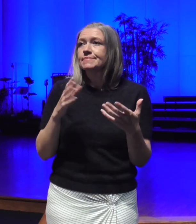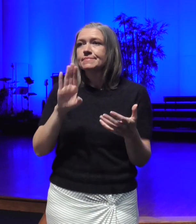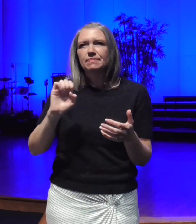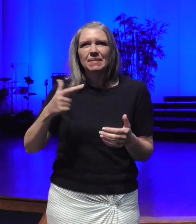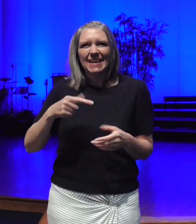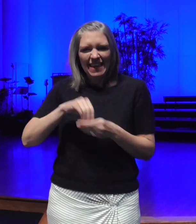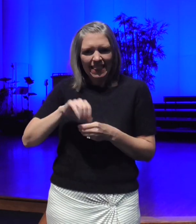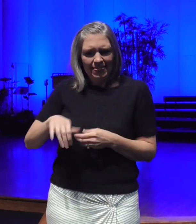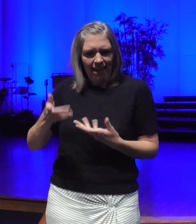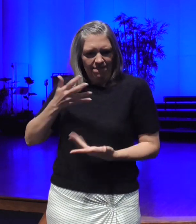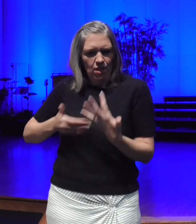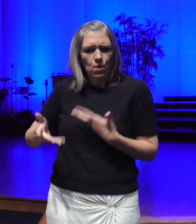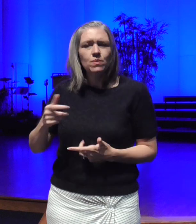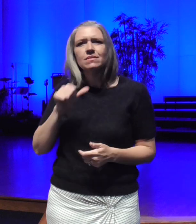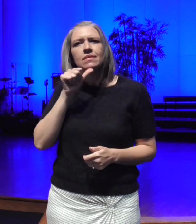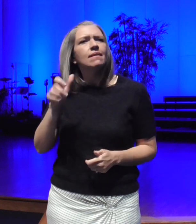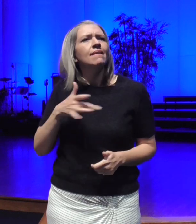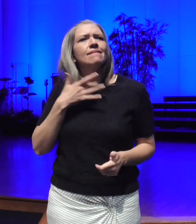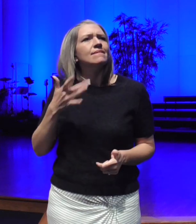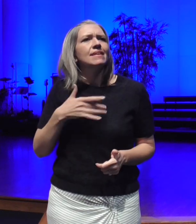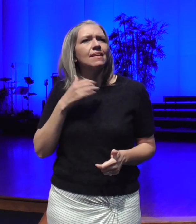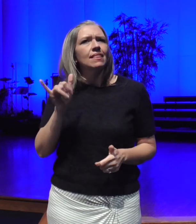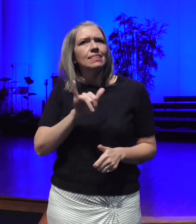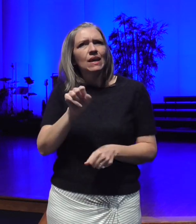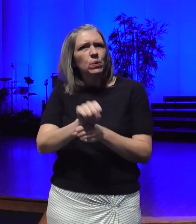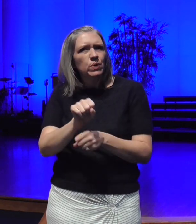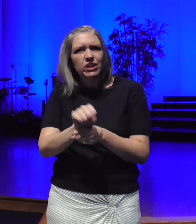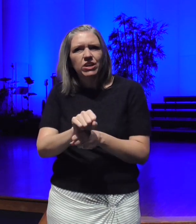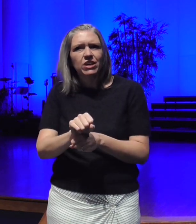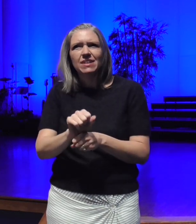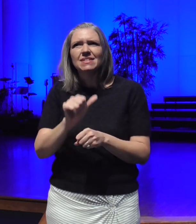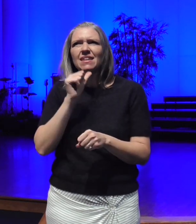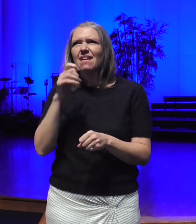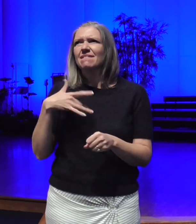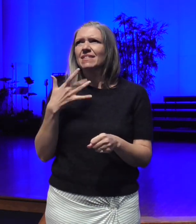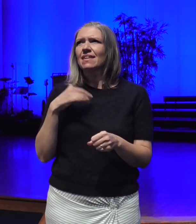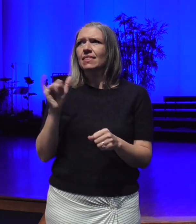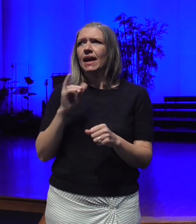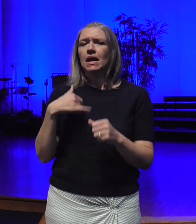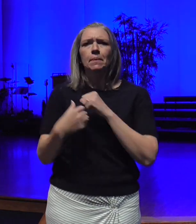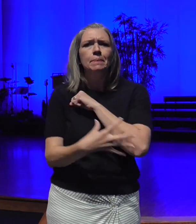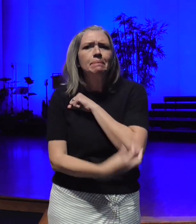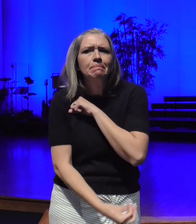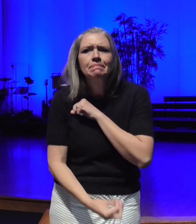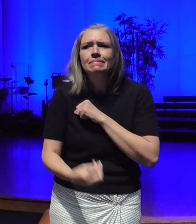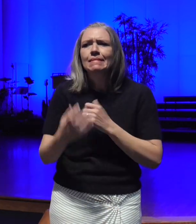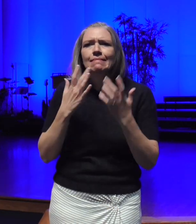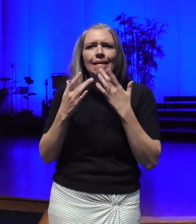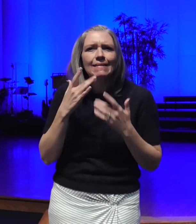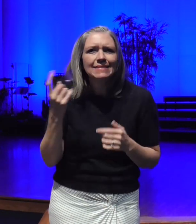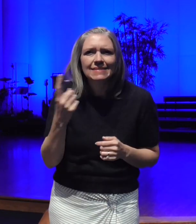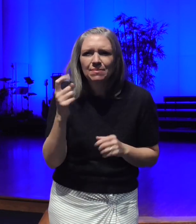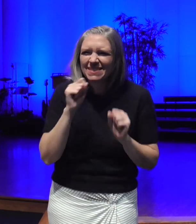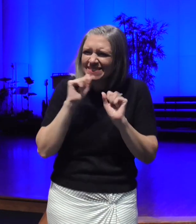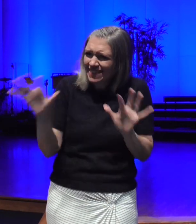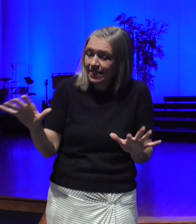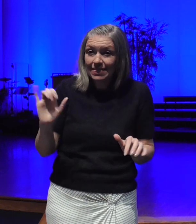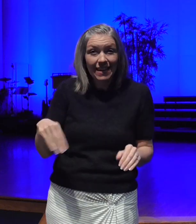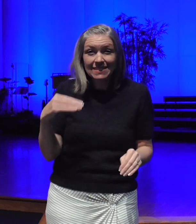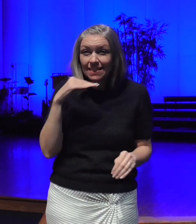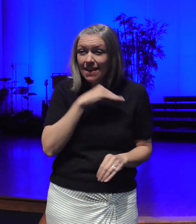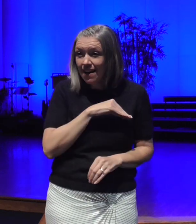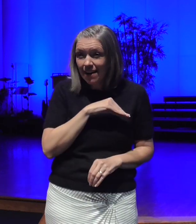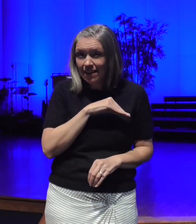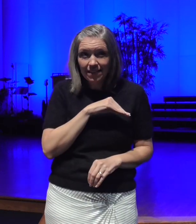in the flow doesn't feel like it ever takes anything away from us at all. That's the biggest